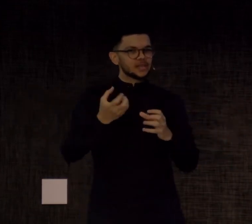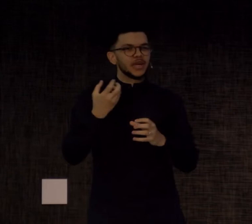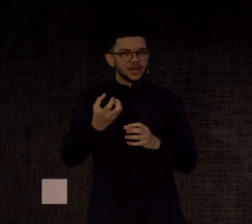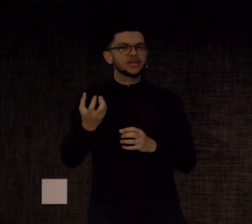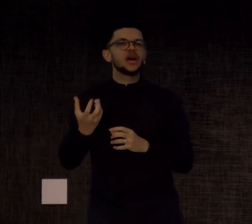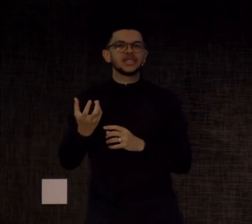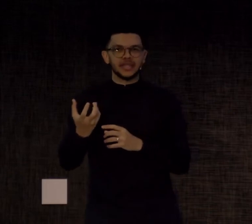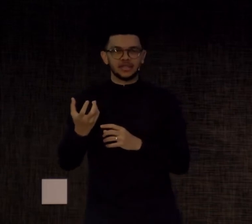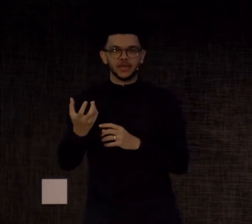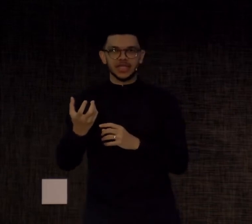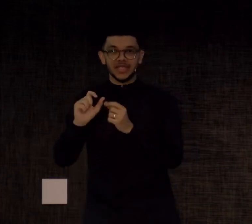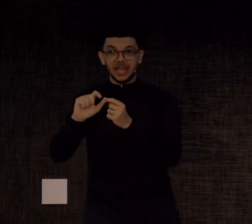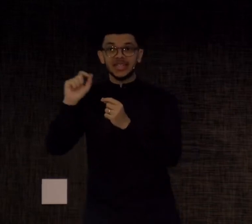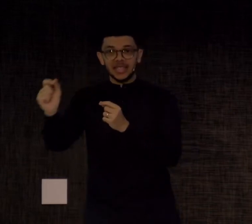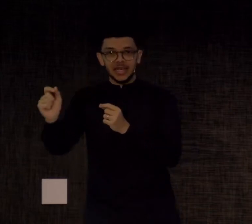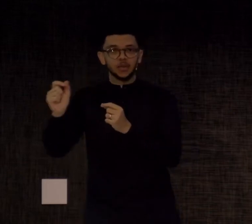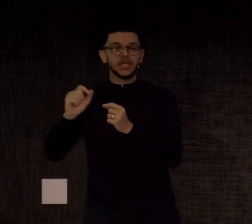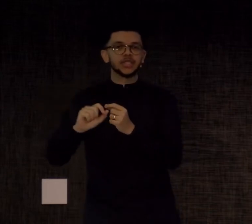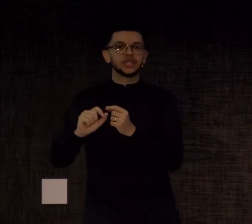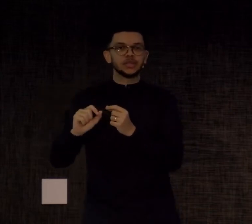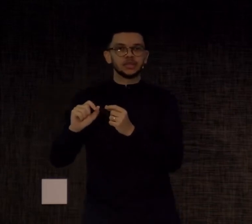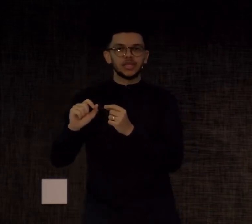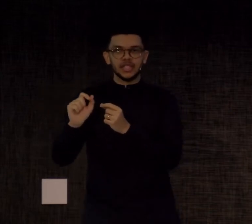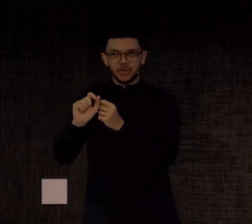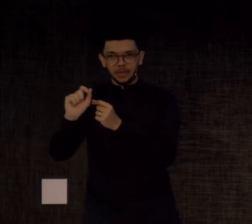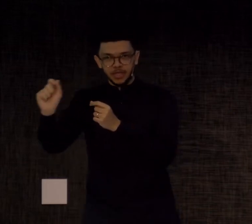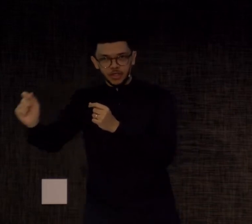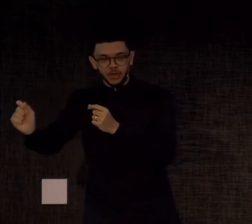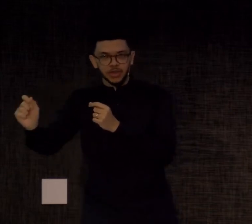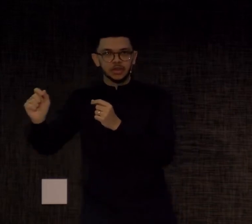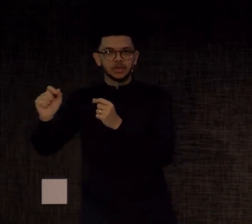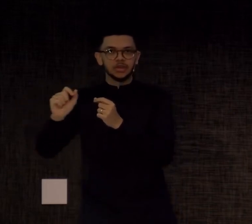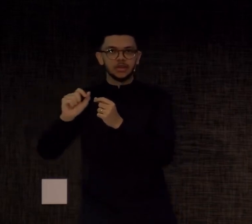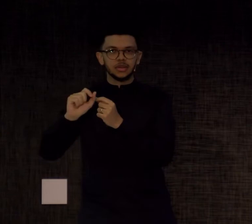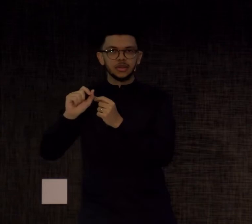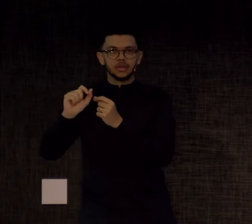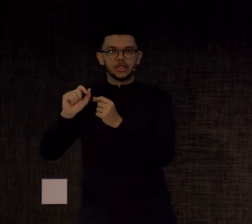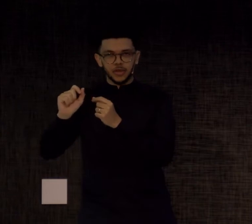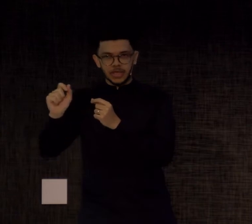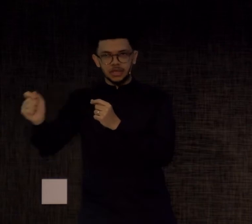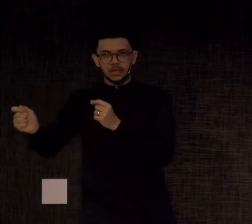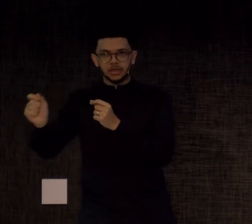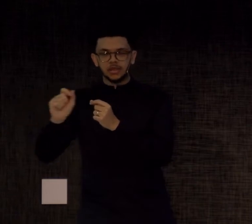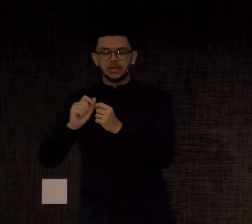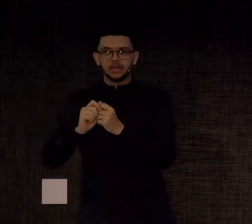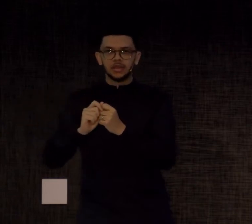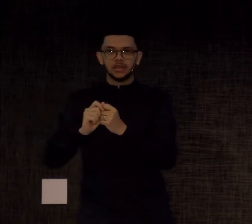has a political content to it. There's an idea which is being pursued to its